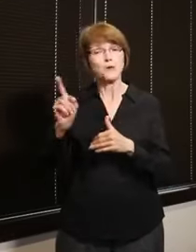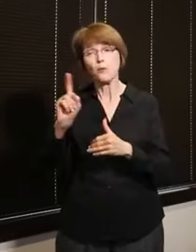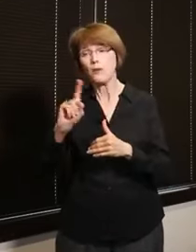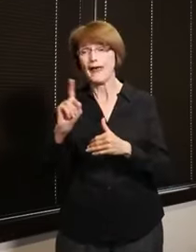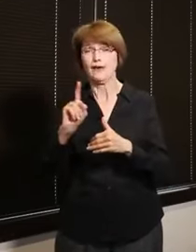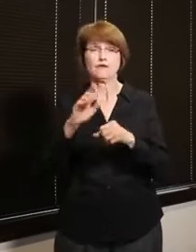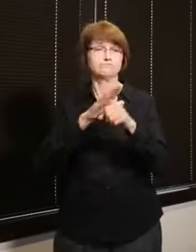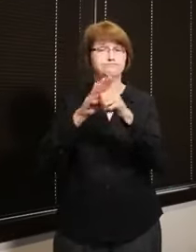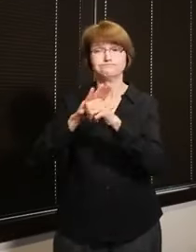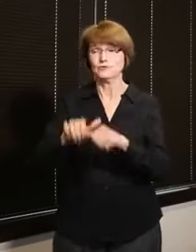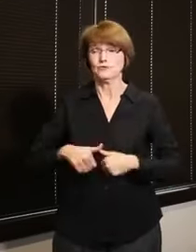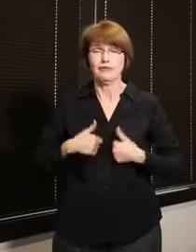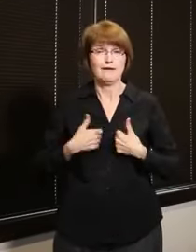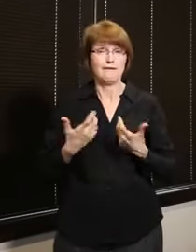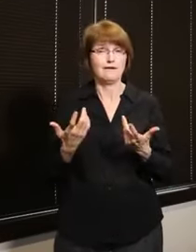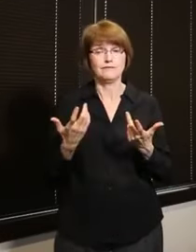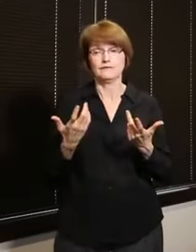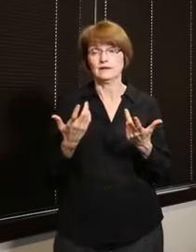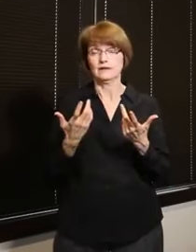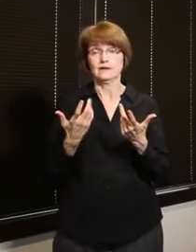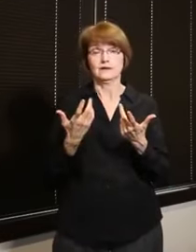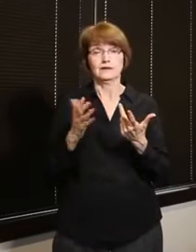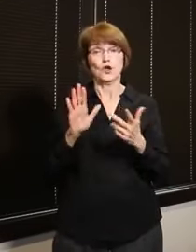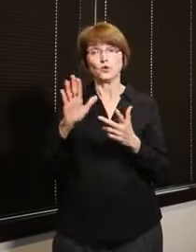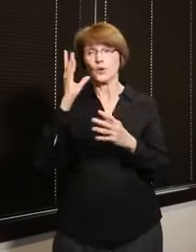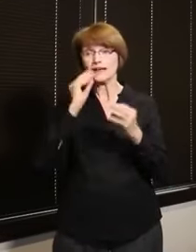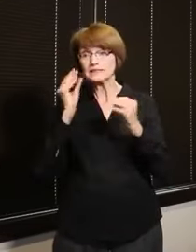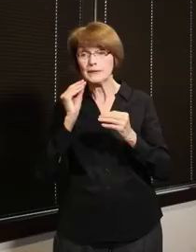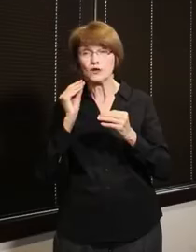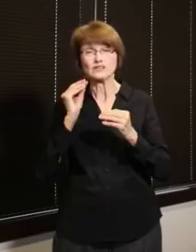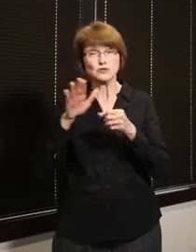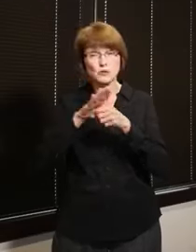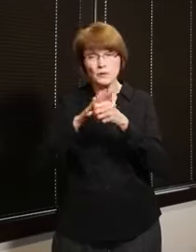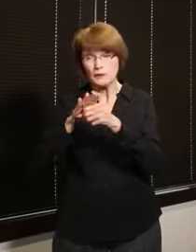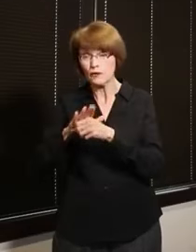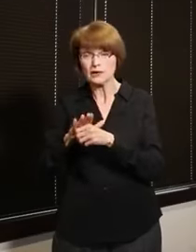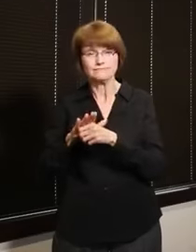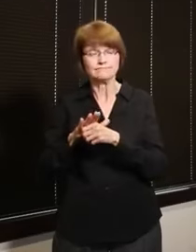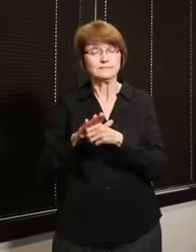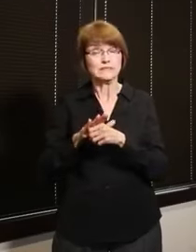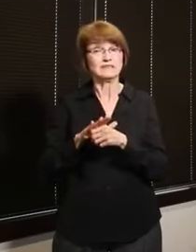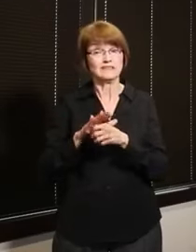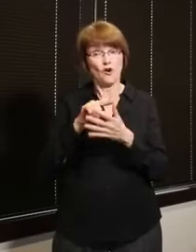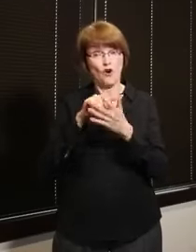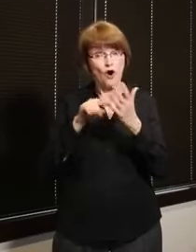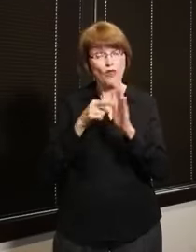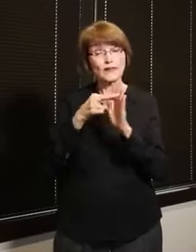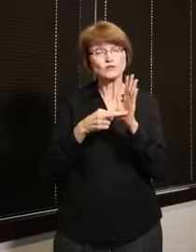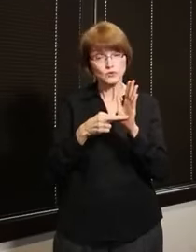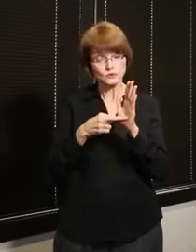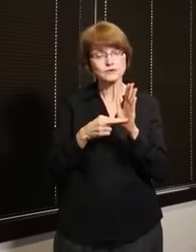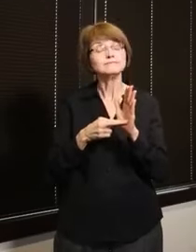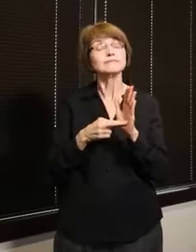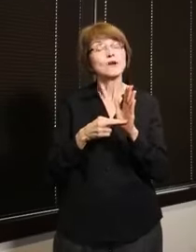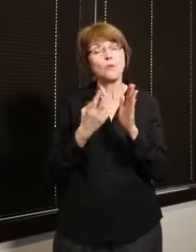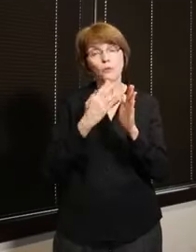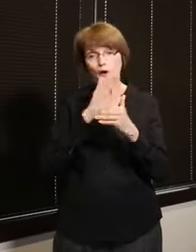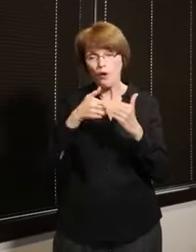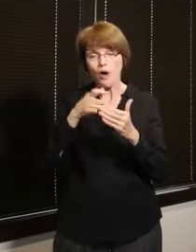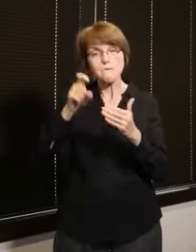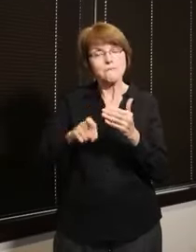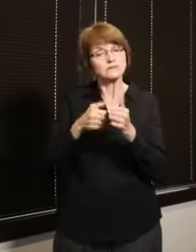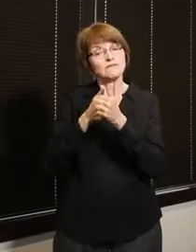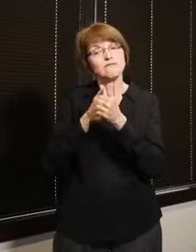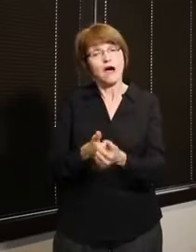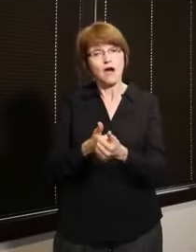in our community or what the experience has been within your community. These are things that we all need to follow if we want to